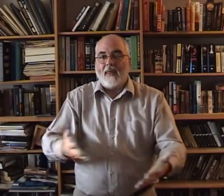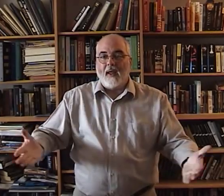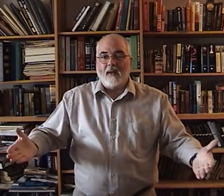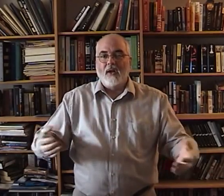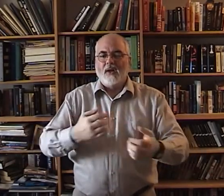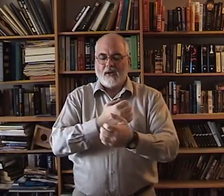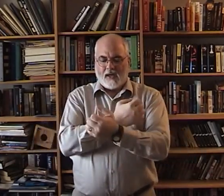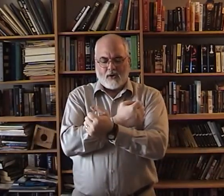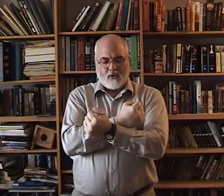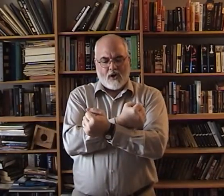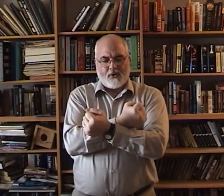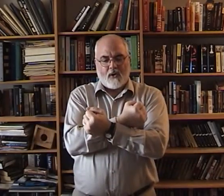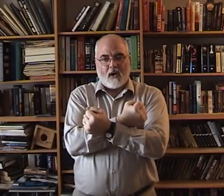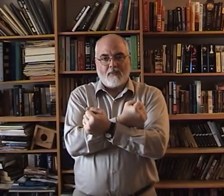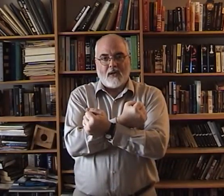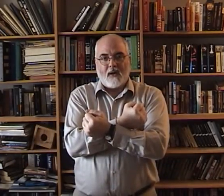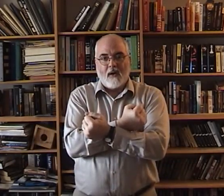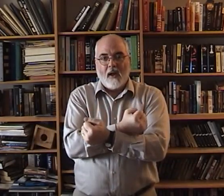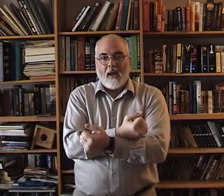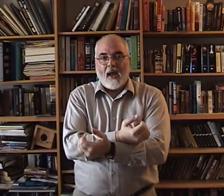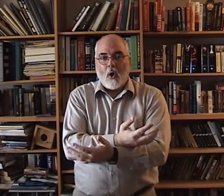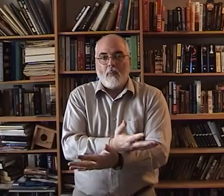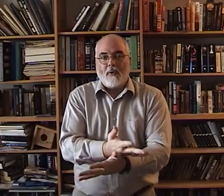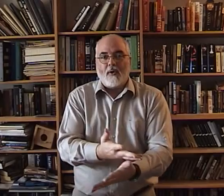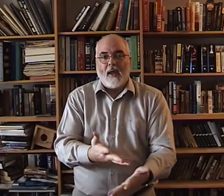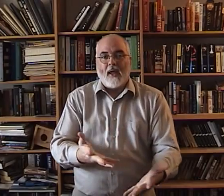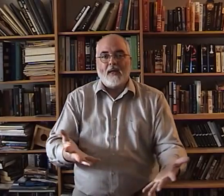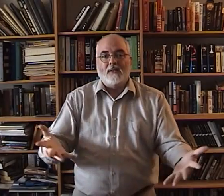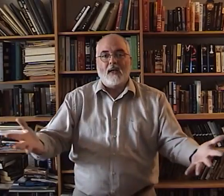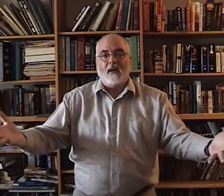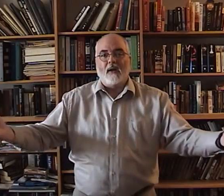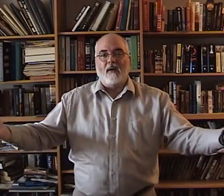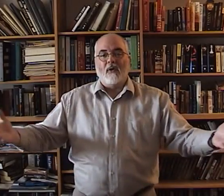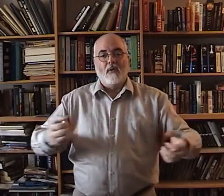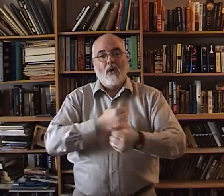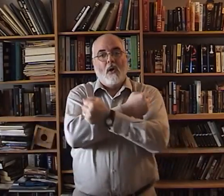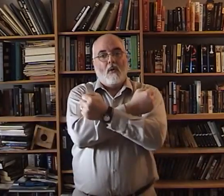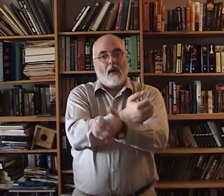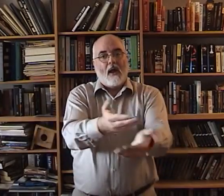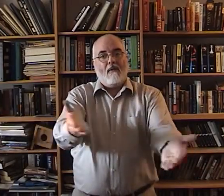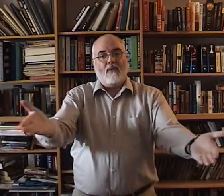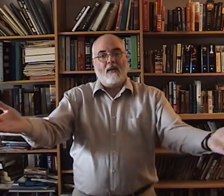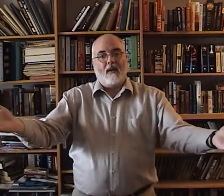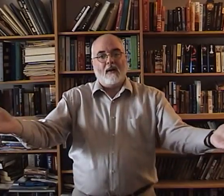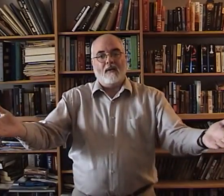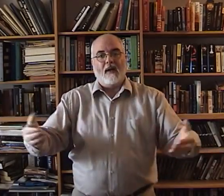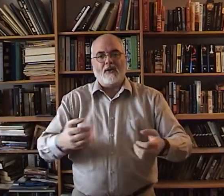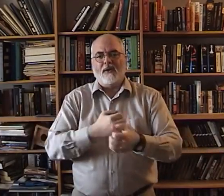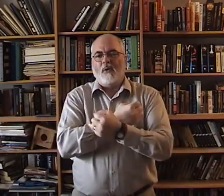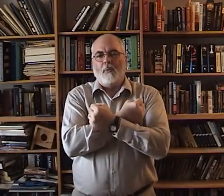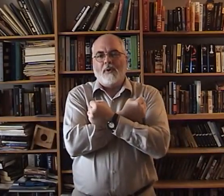Everything. Just kind of cross your arms here, open your hands, and kind of go, everything. Actually, don't open your